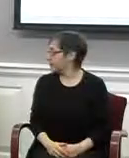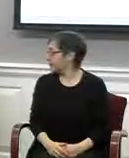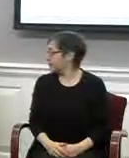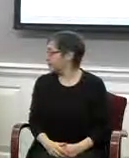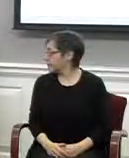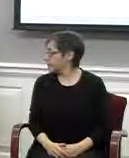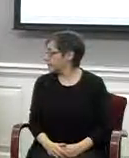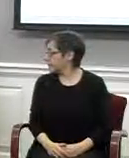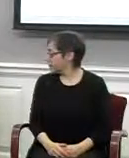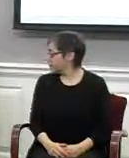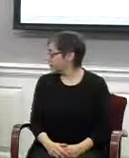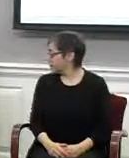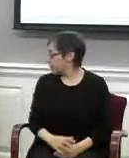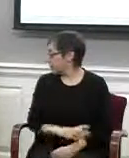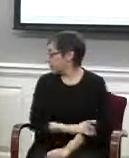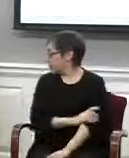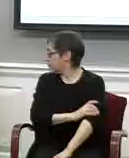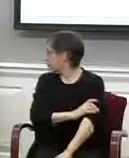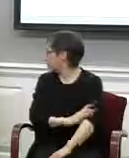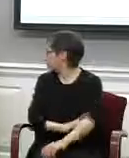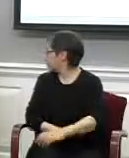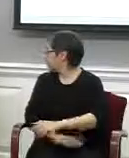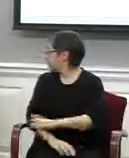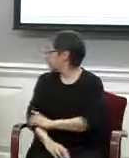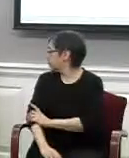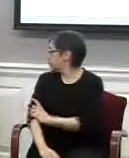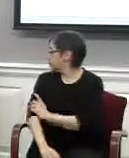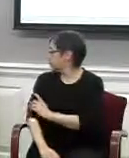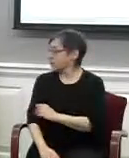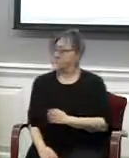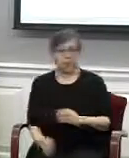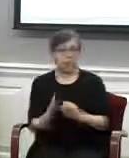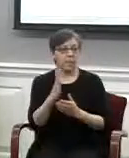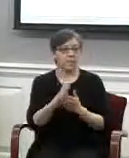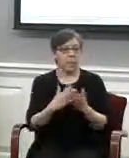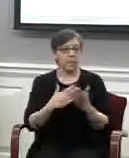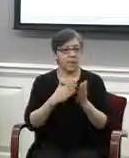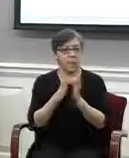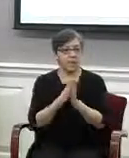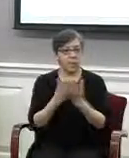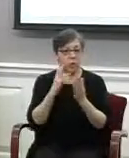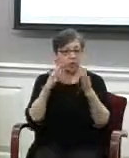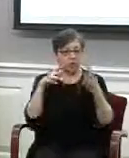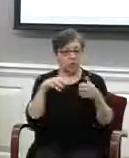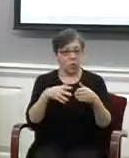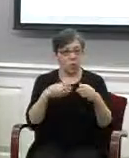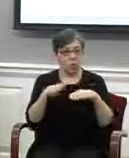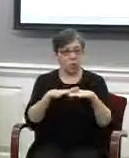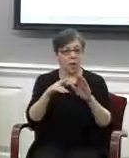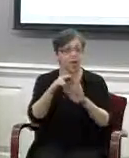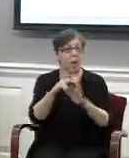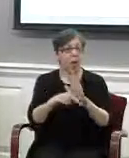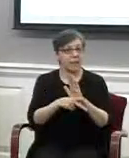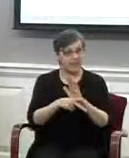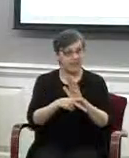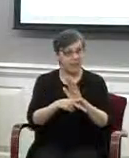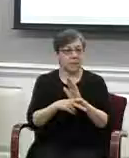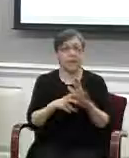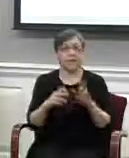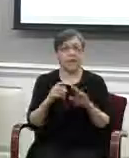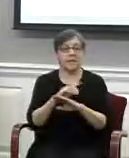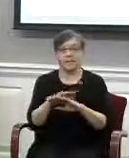Sure. I would say part of my book that and part of my study was to look at policy initiatives as well. And I didn't find any